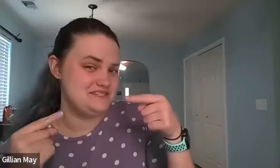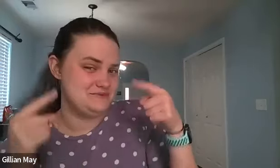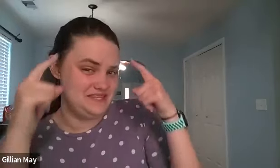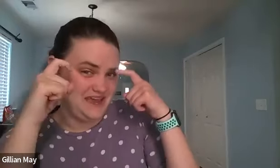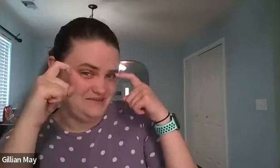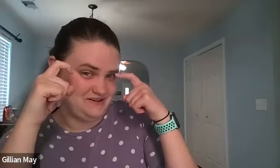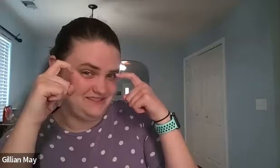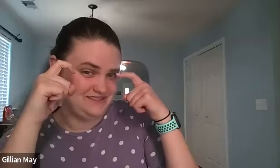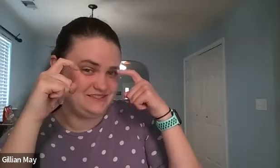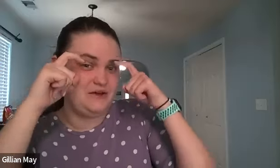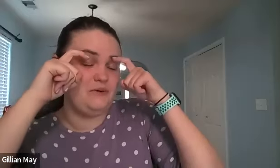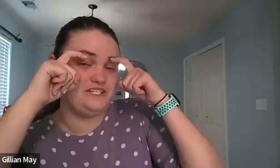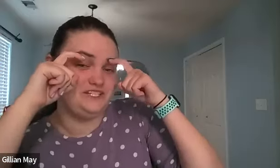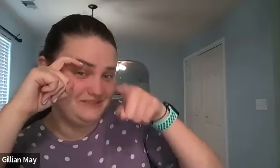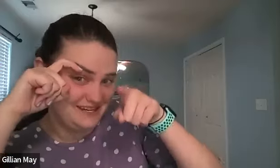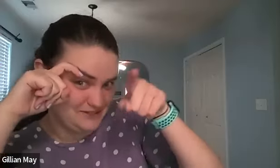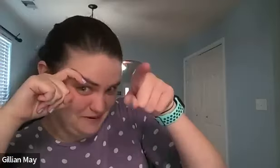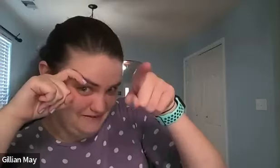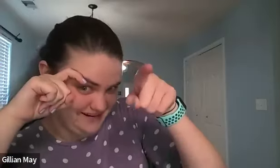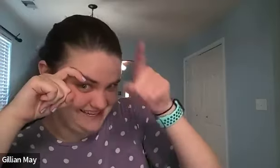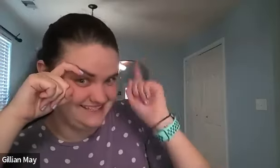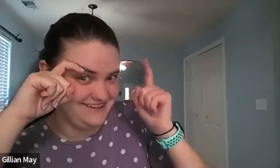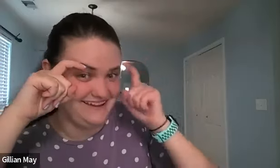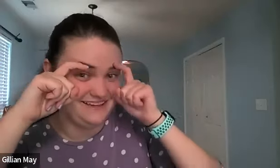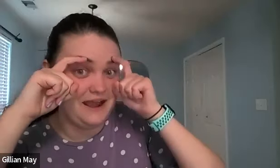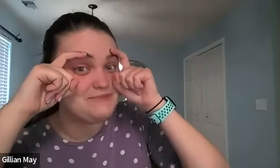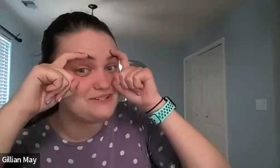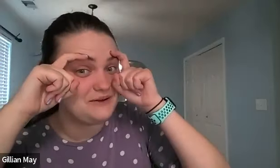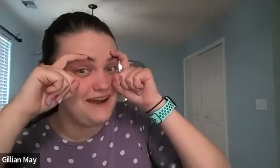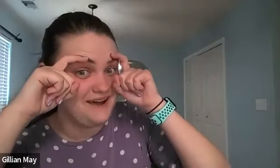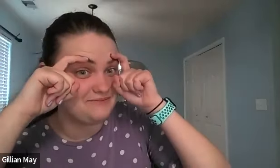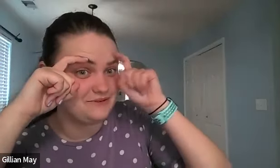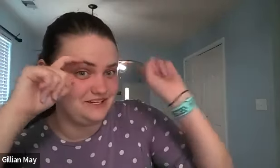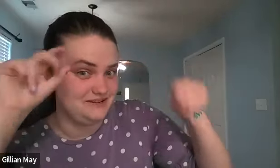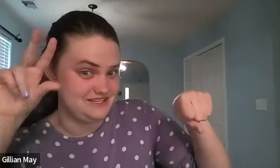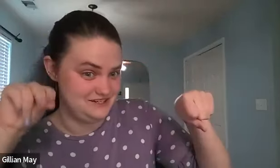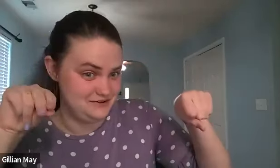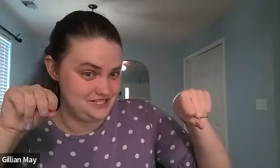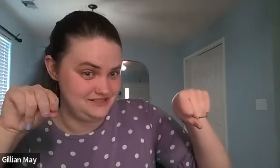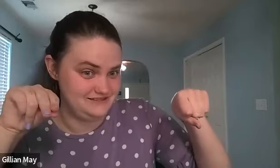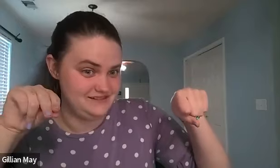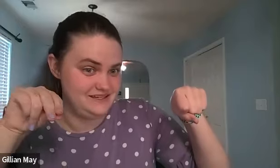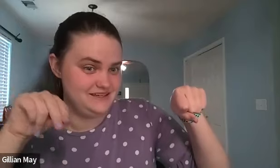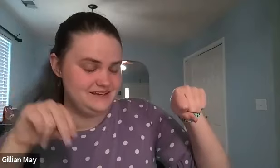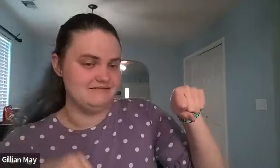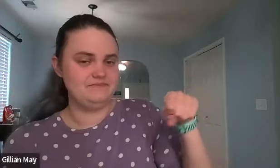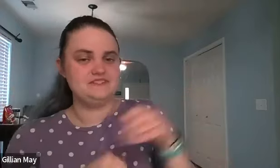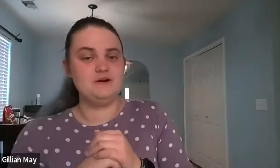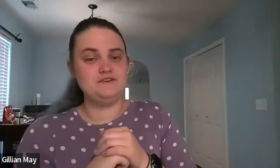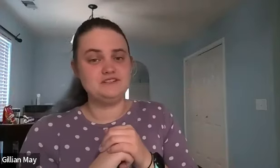with the eyebrows. So what you did was perfect. I saw it. Your eyebrows go up when you do a yes, no question. So if you're